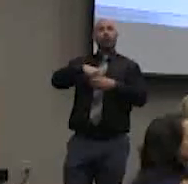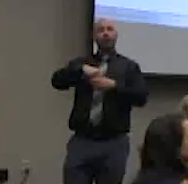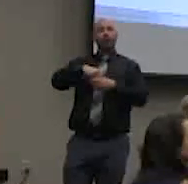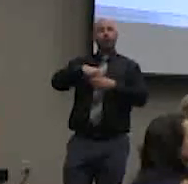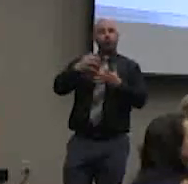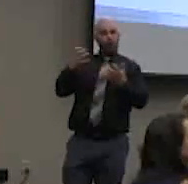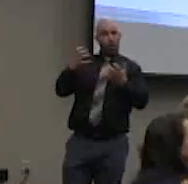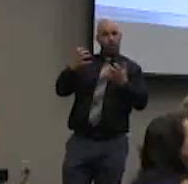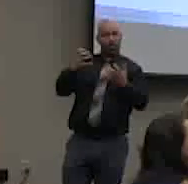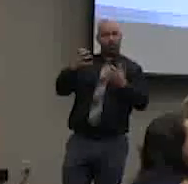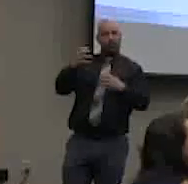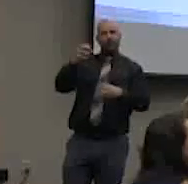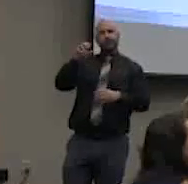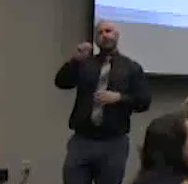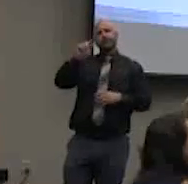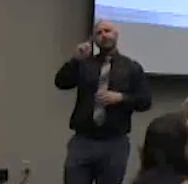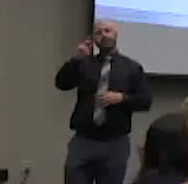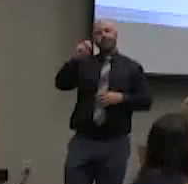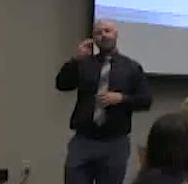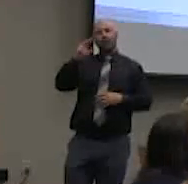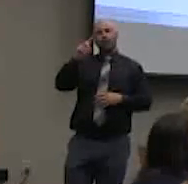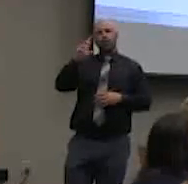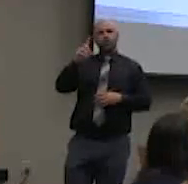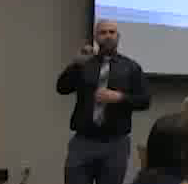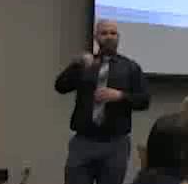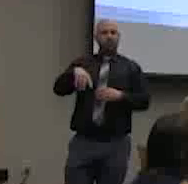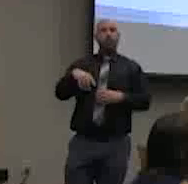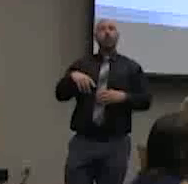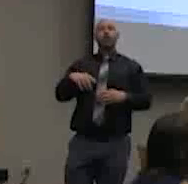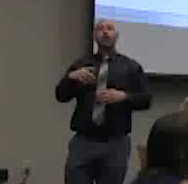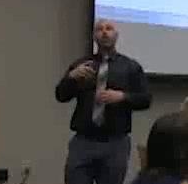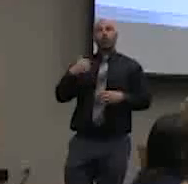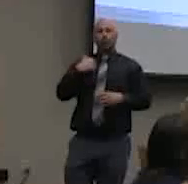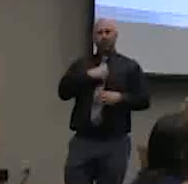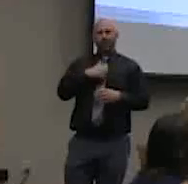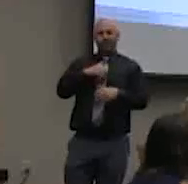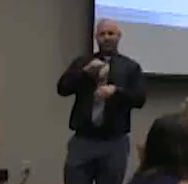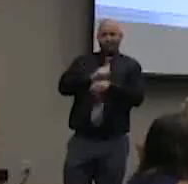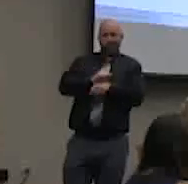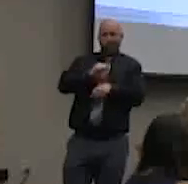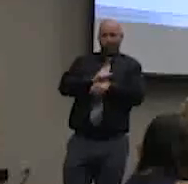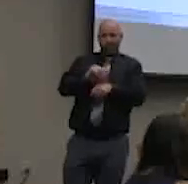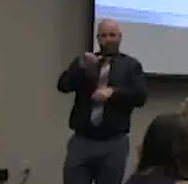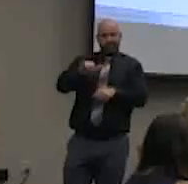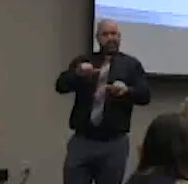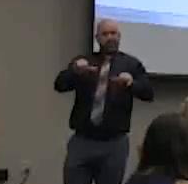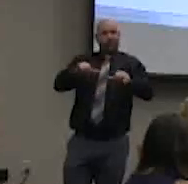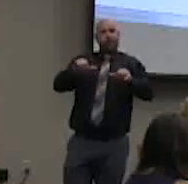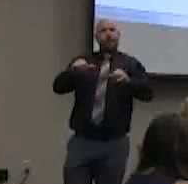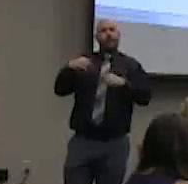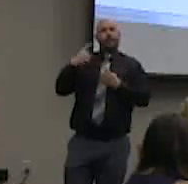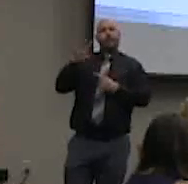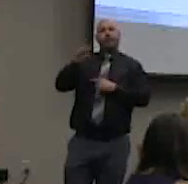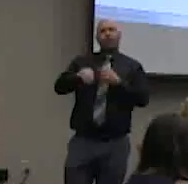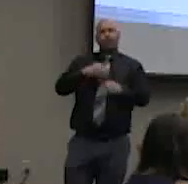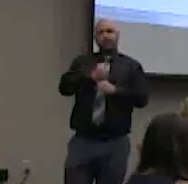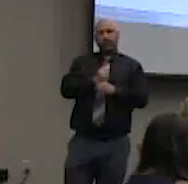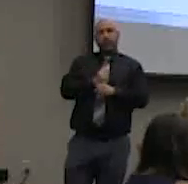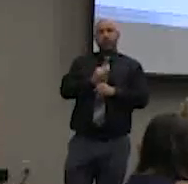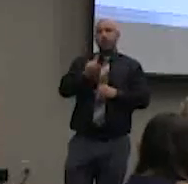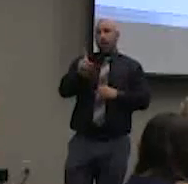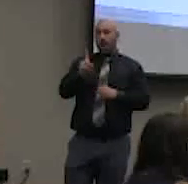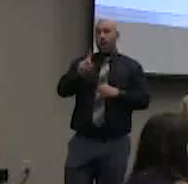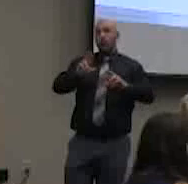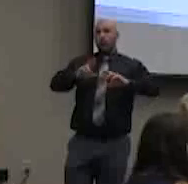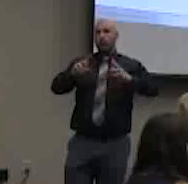community development organization, and we've been doing this work for about 40 years now, Ready Start is an excellent